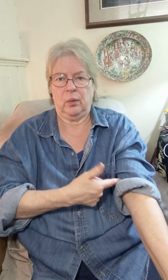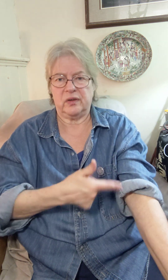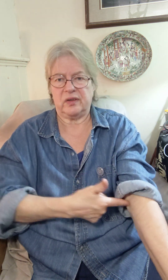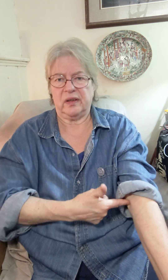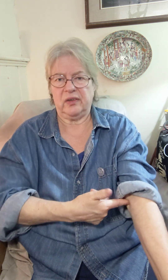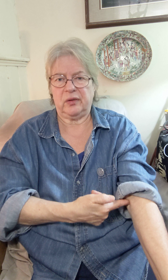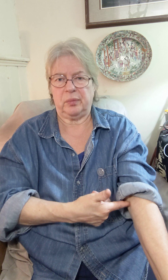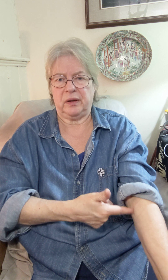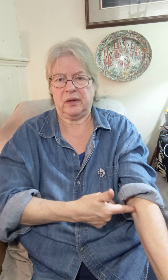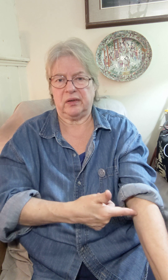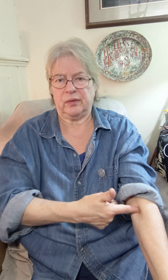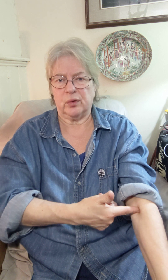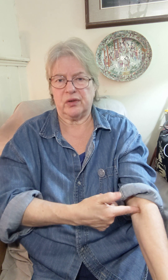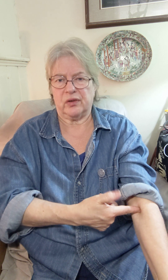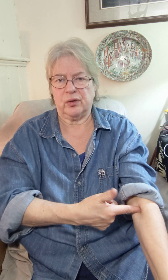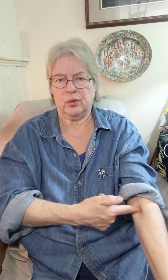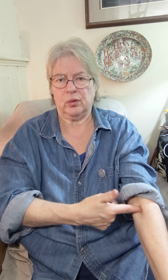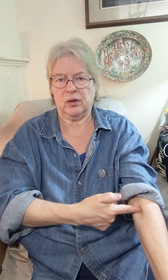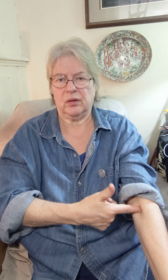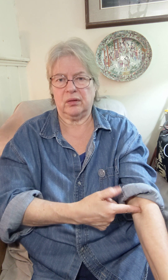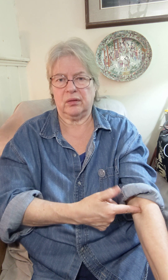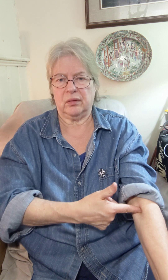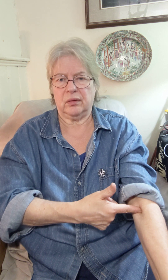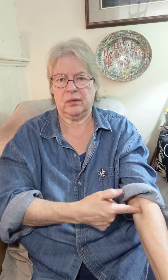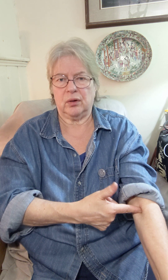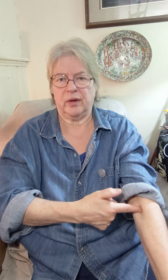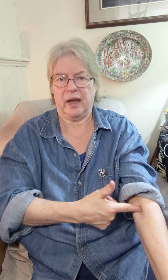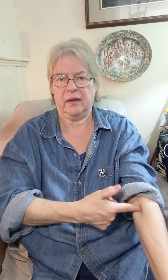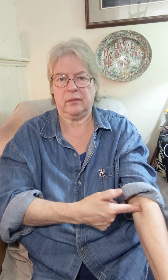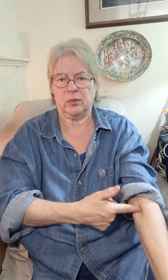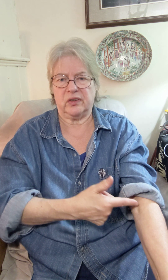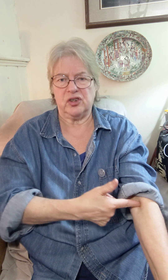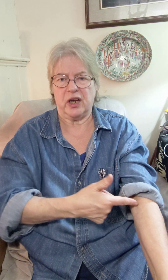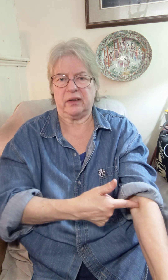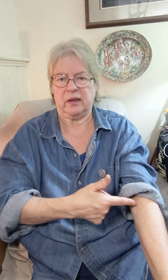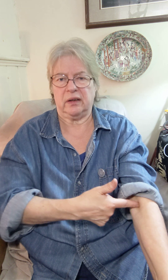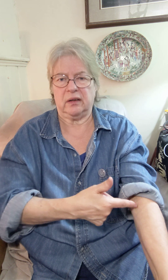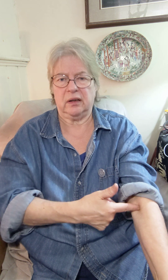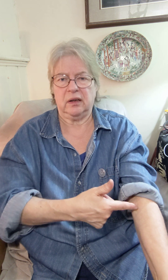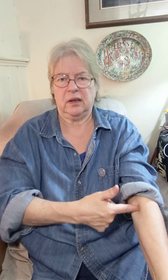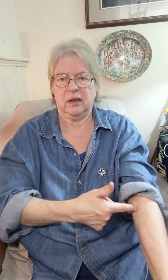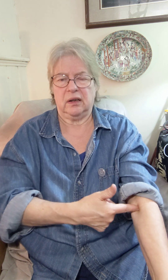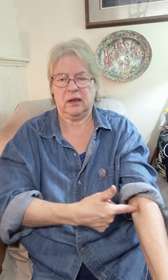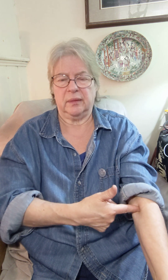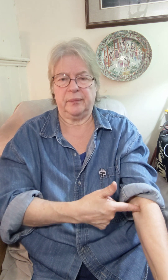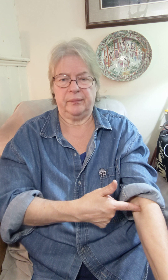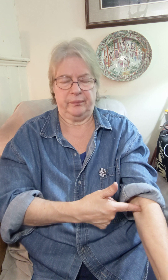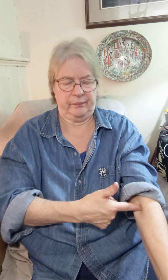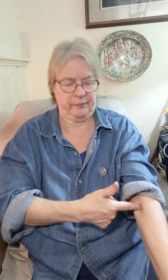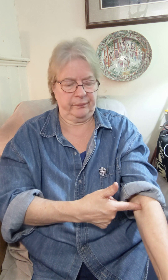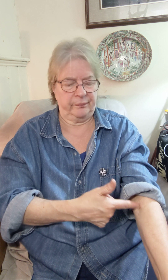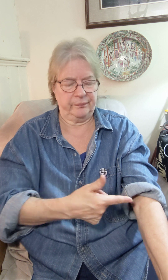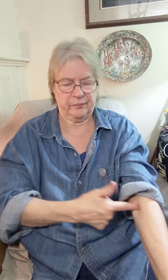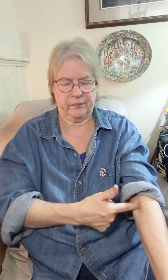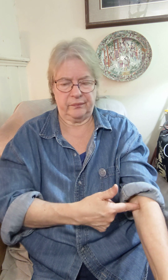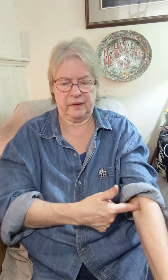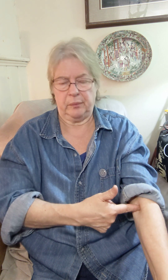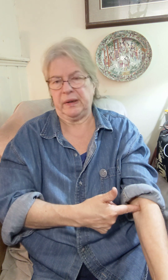was this, because of course the two were, cocaine was injected and became